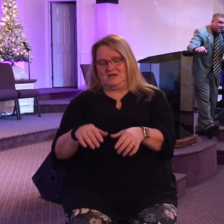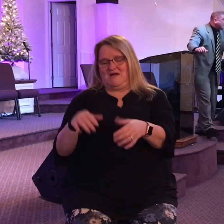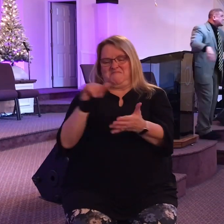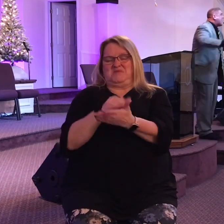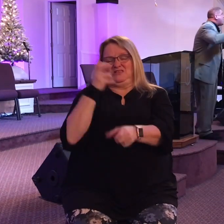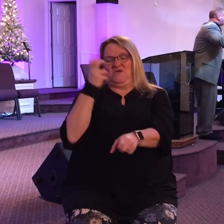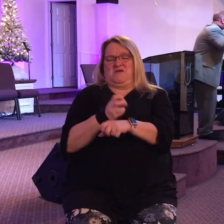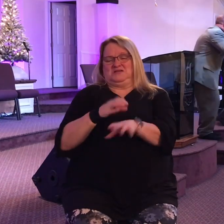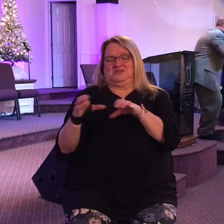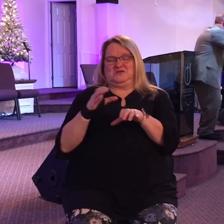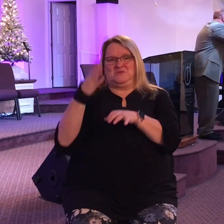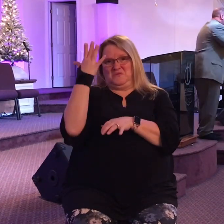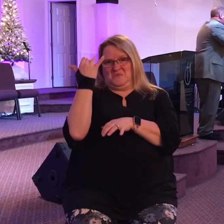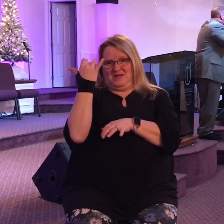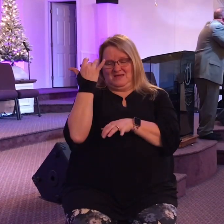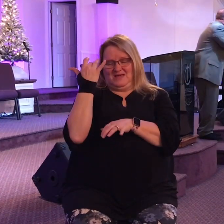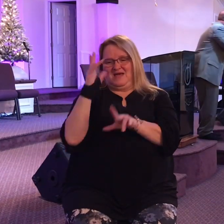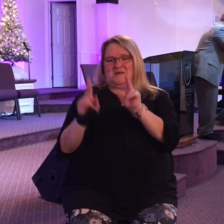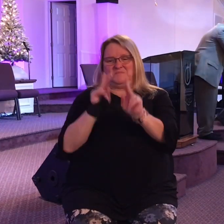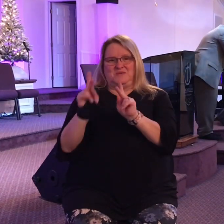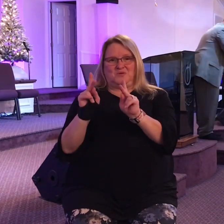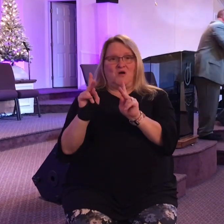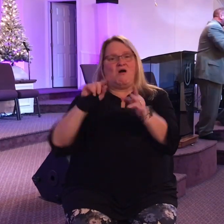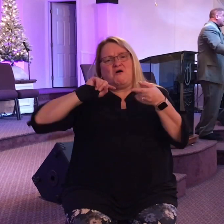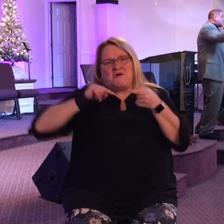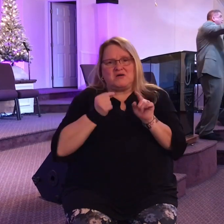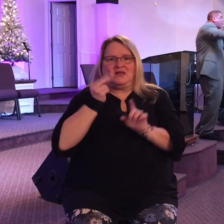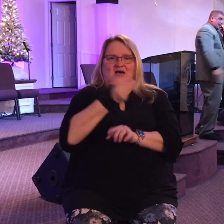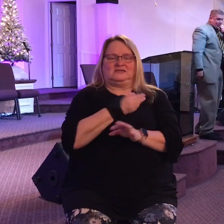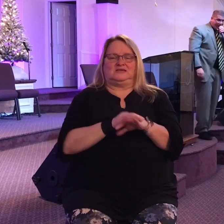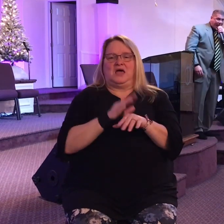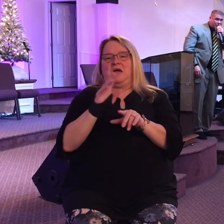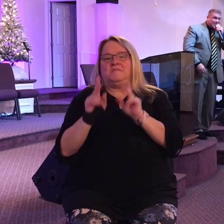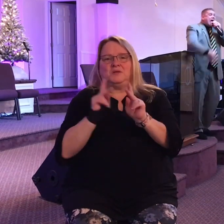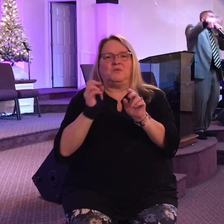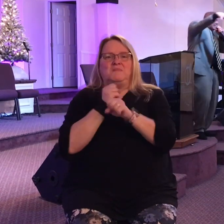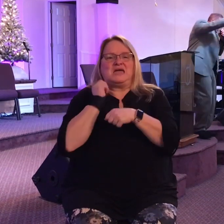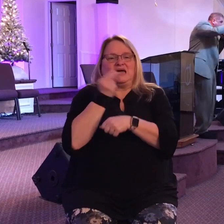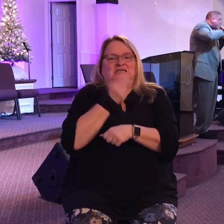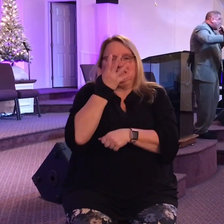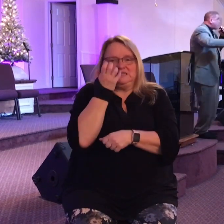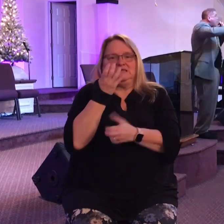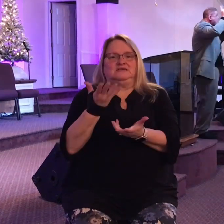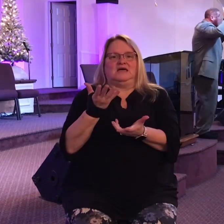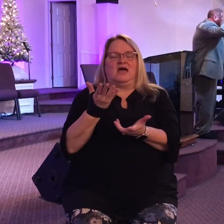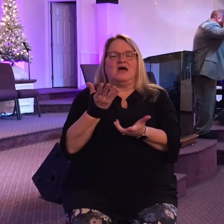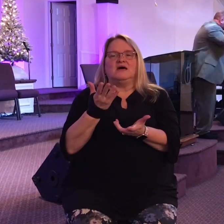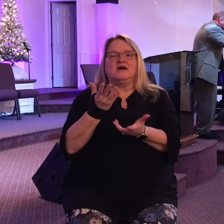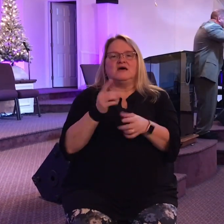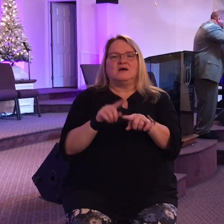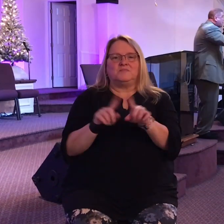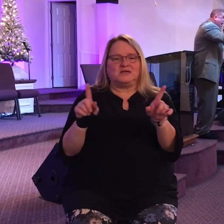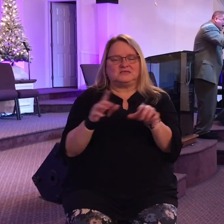you, that say offensive things to you, that hurt your feelings. And he says, come on into the house and gather together, because